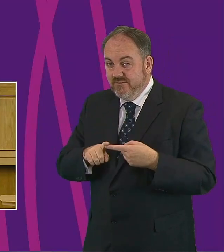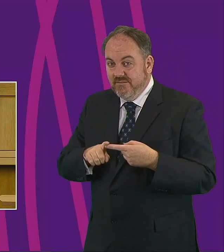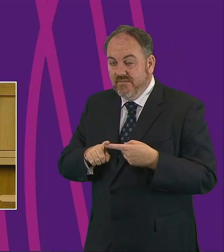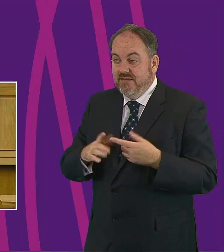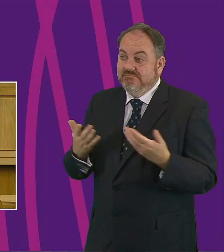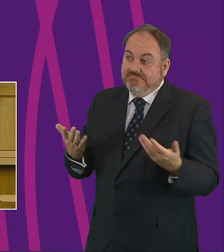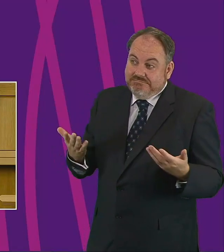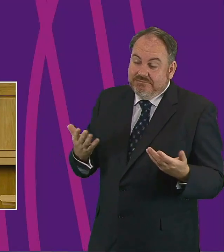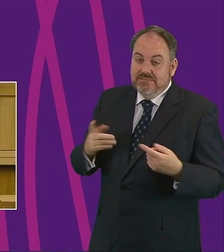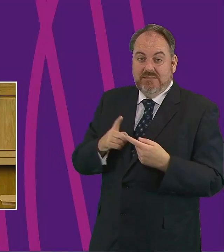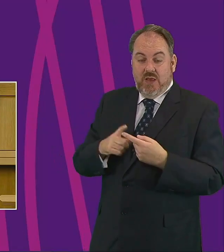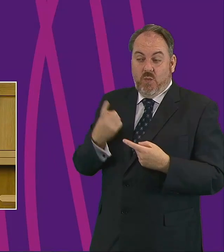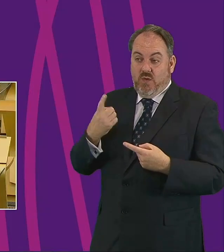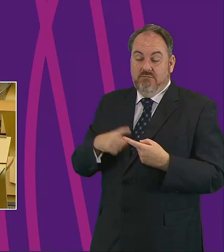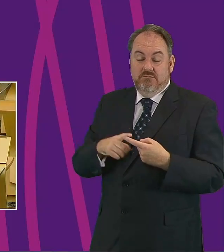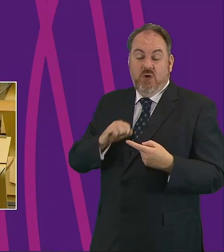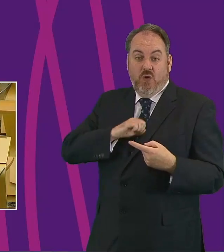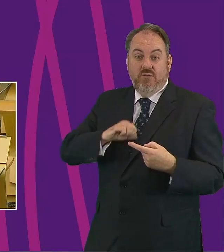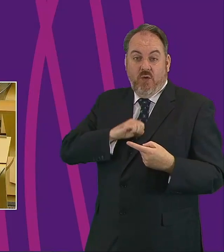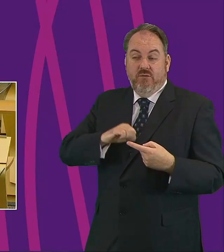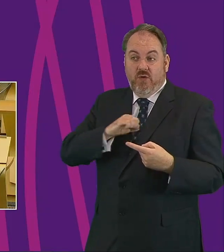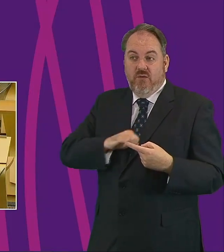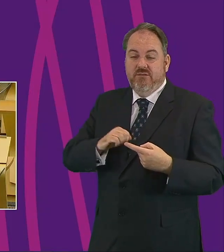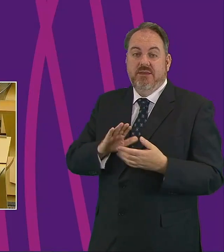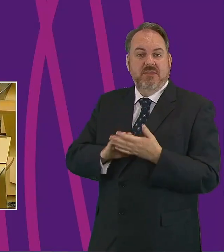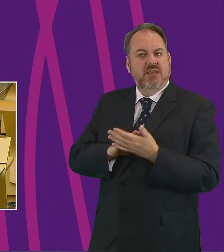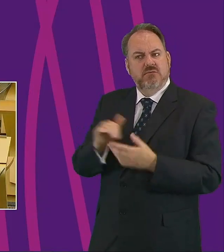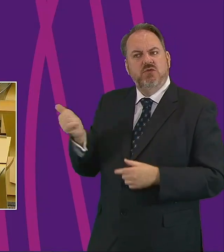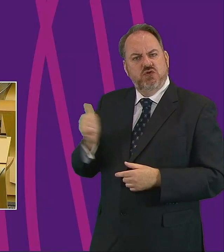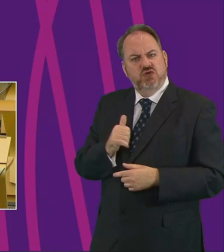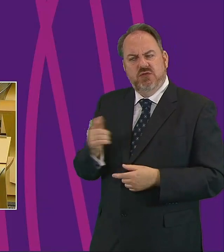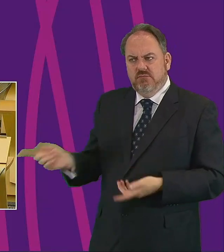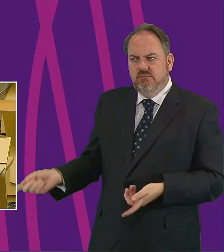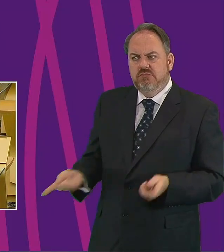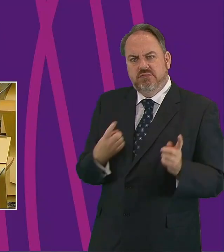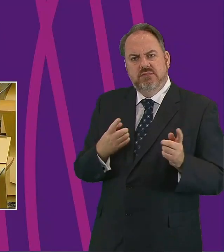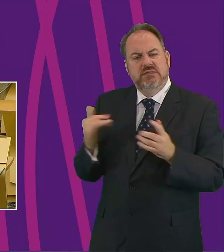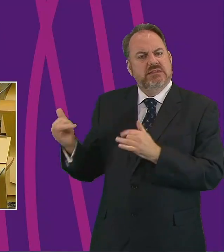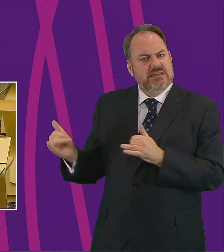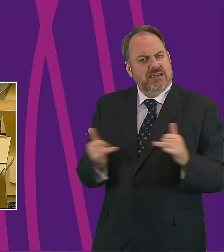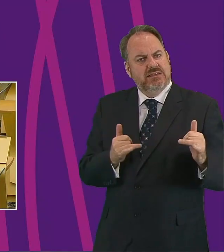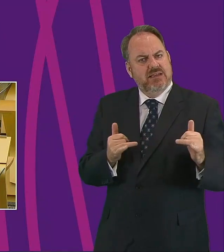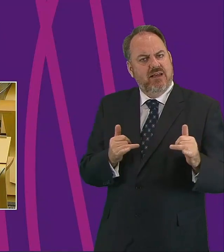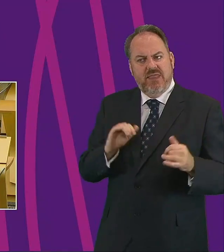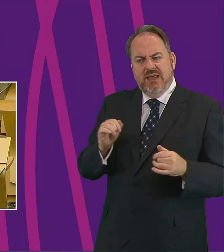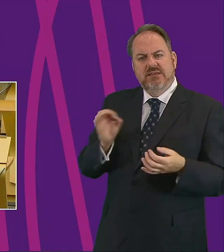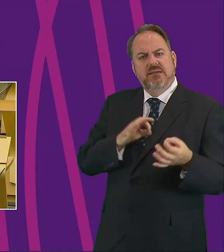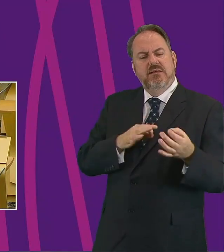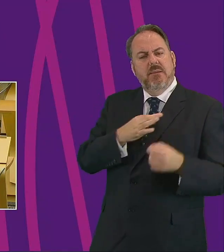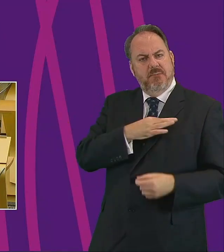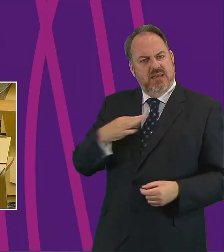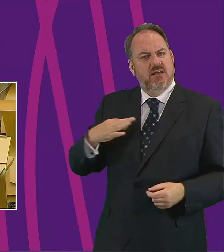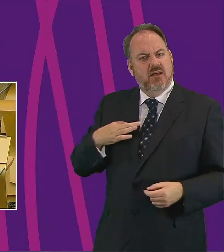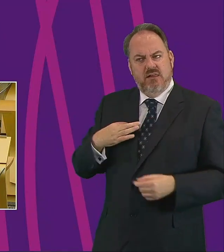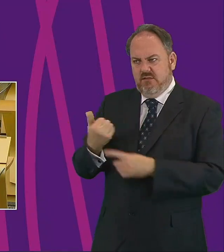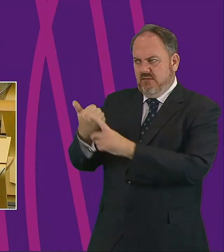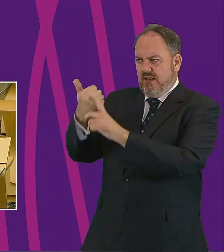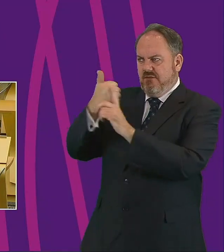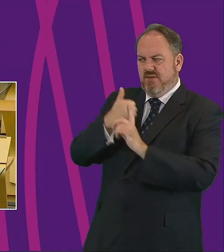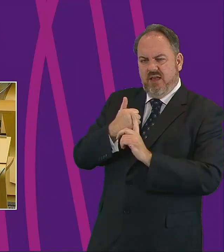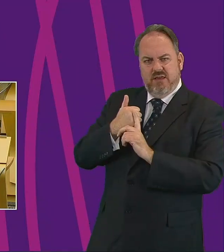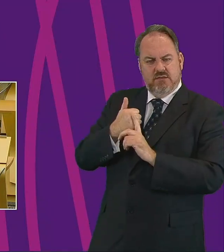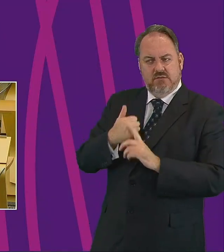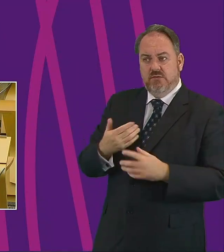new continuous cough, then they should be going to be tested for COVID. That is the very clear advice we're giving. So anybody who has a